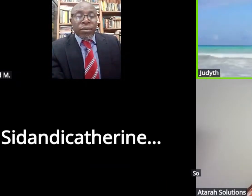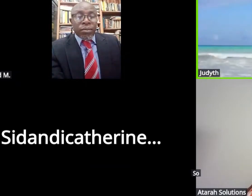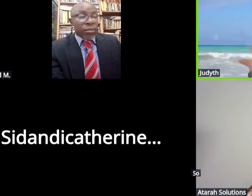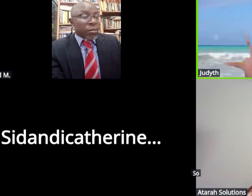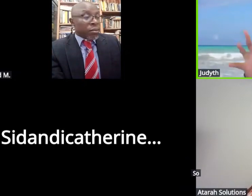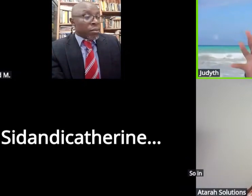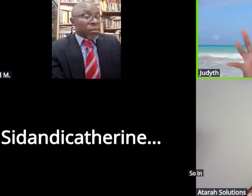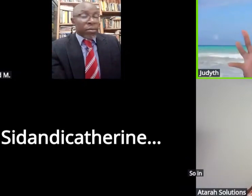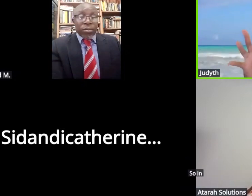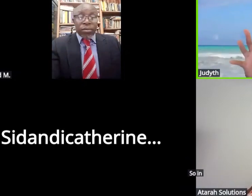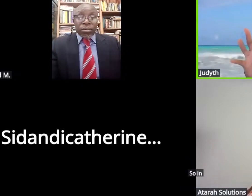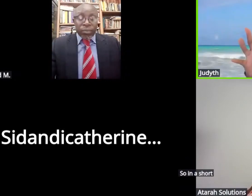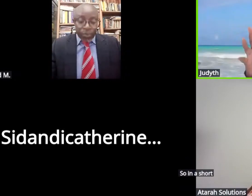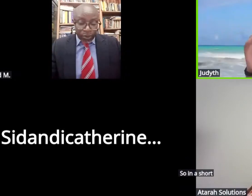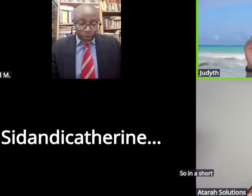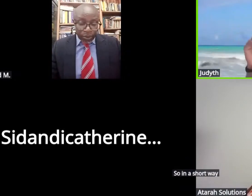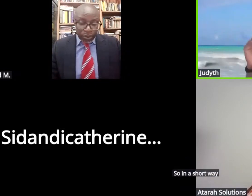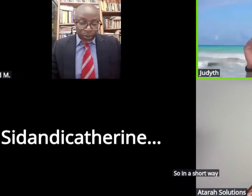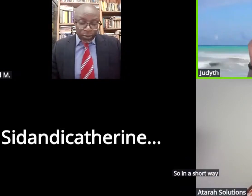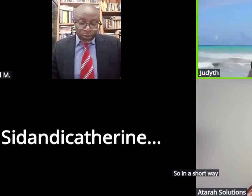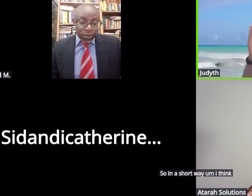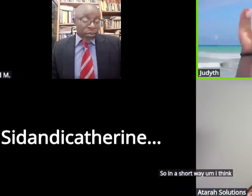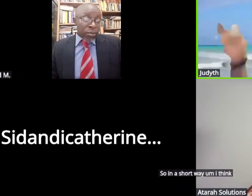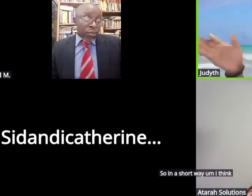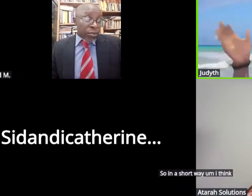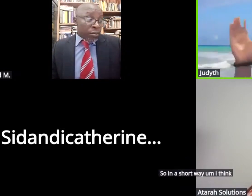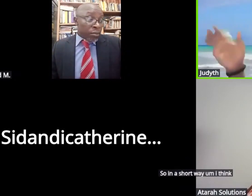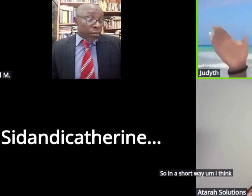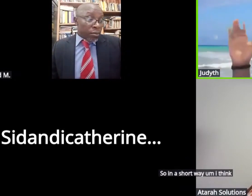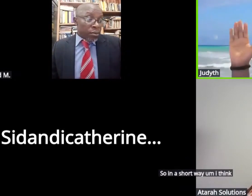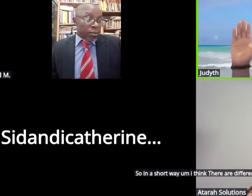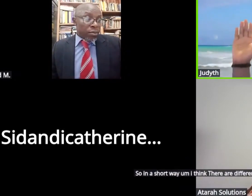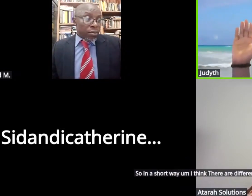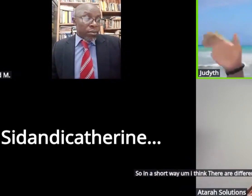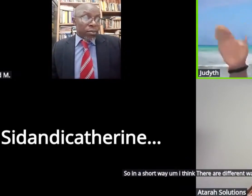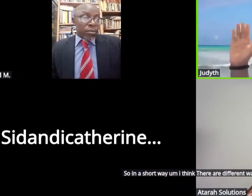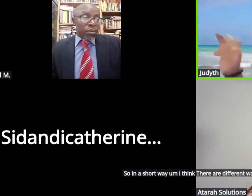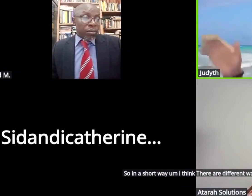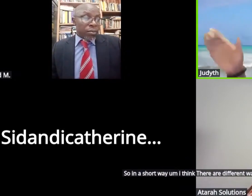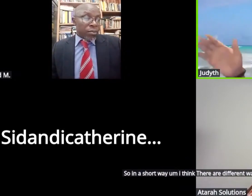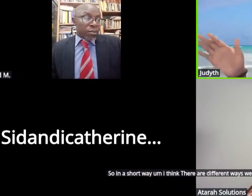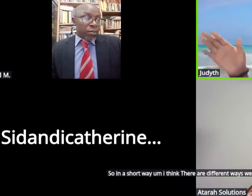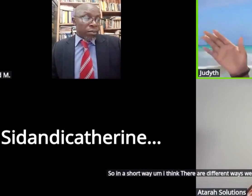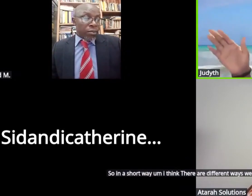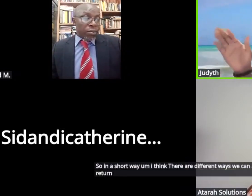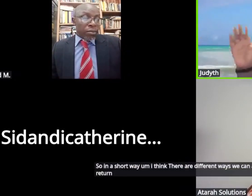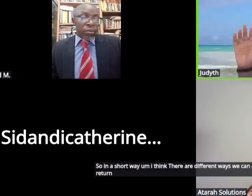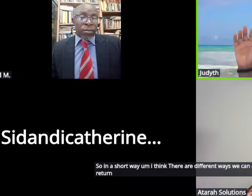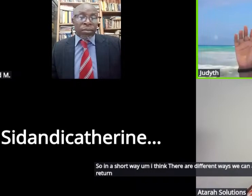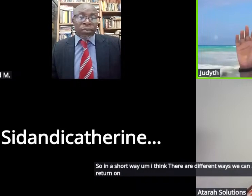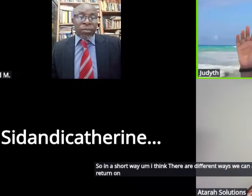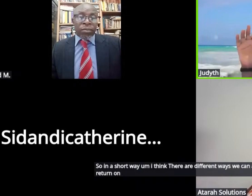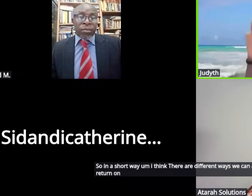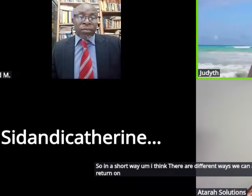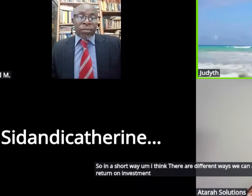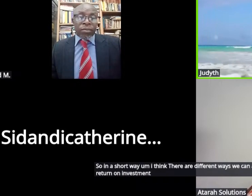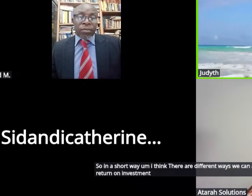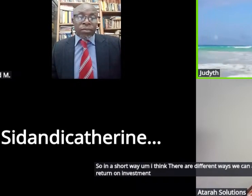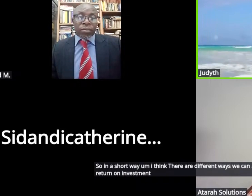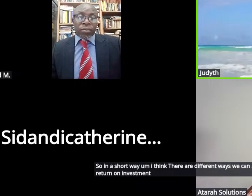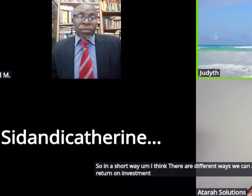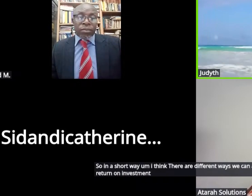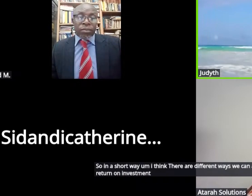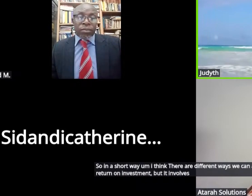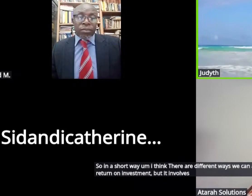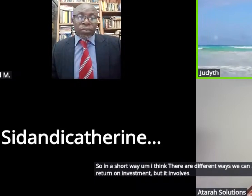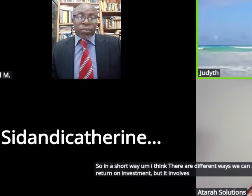in a short way, I think there are different ways we can actually measure return on investment, but it involves